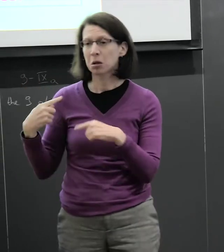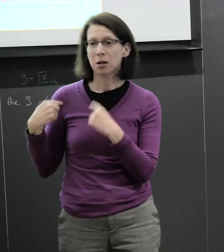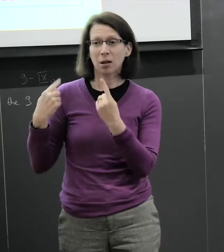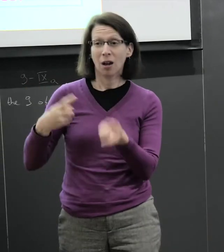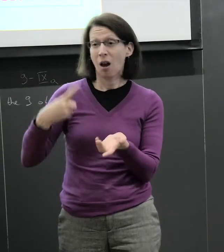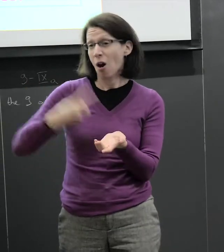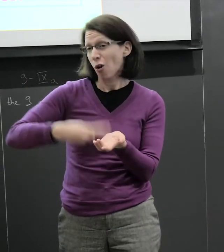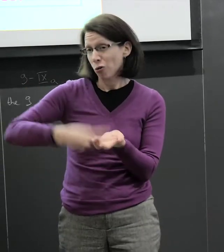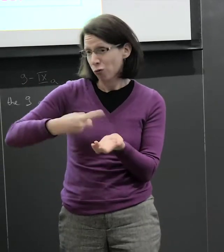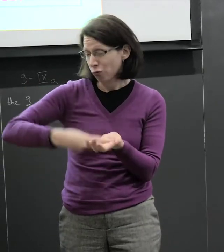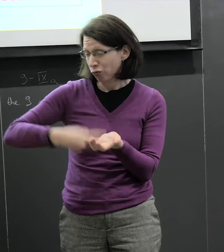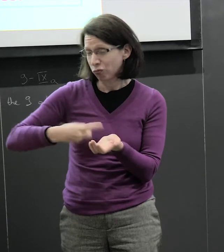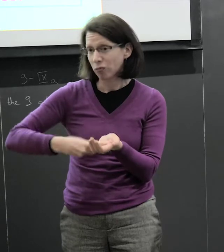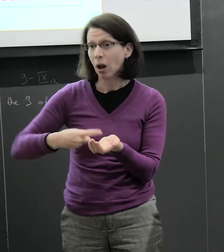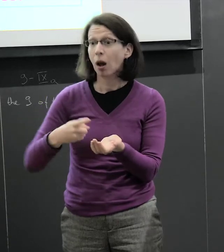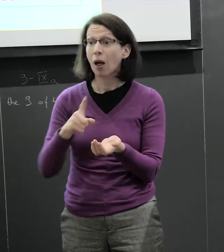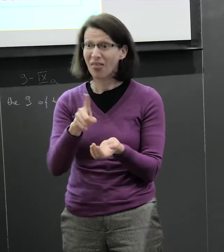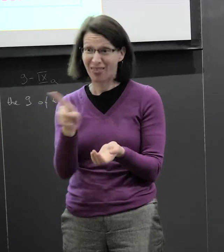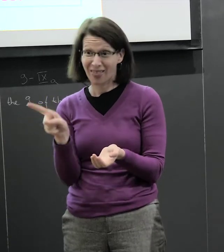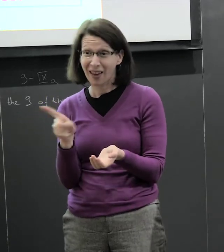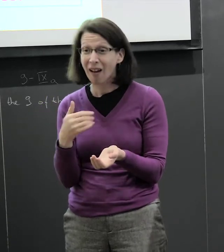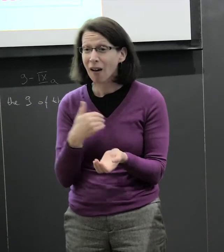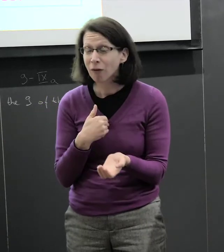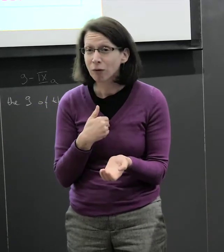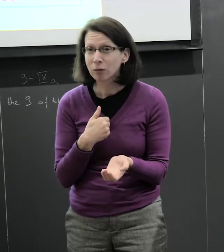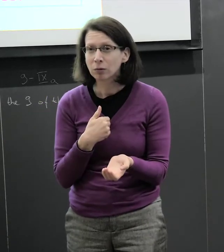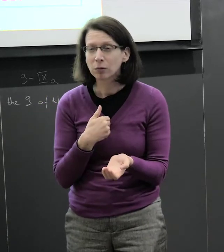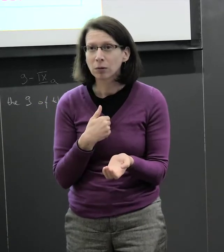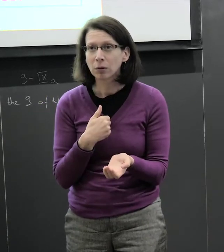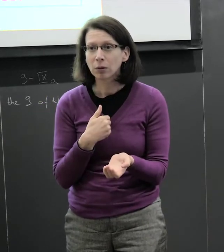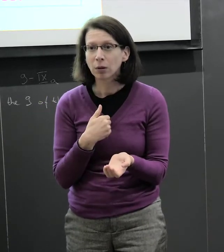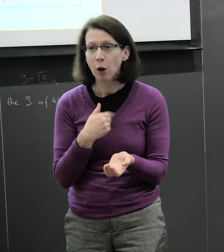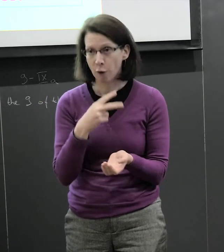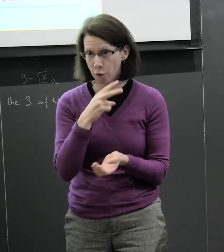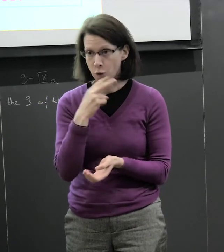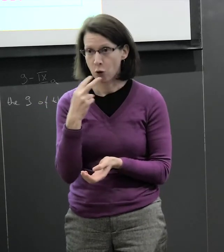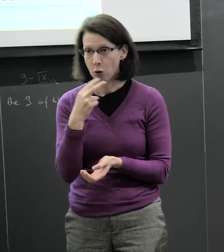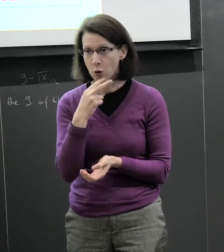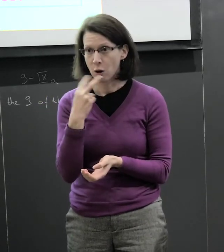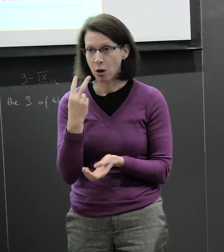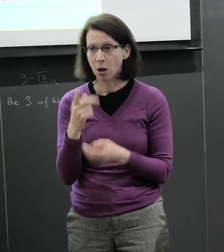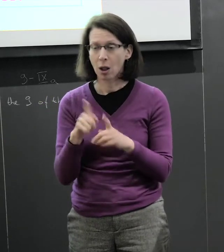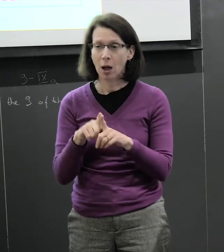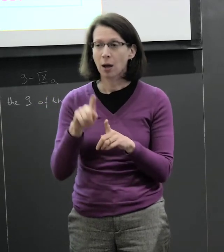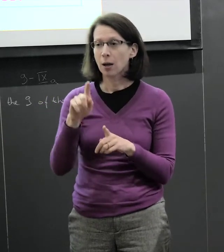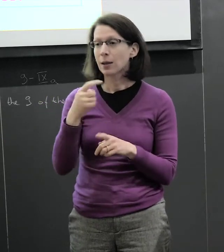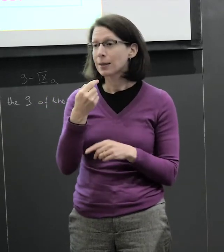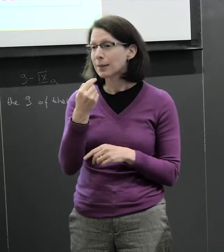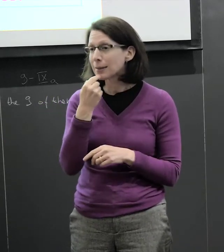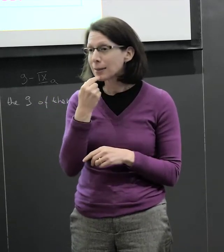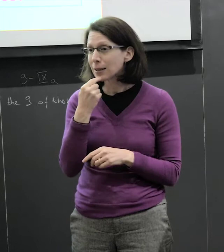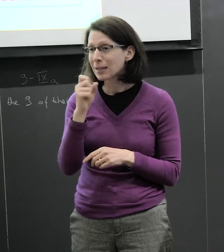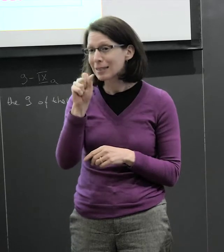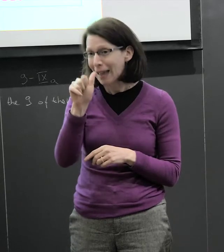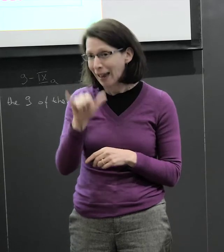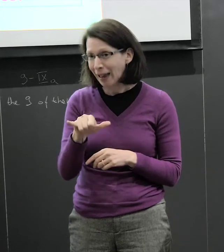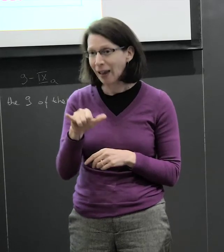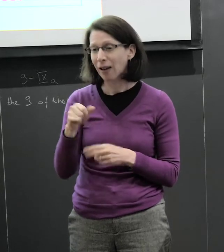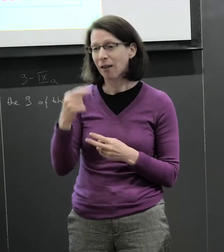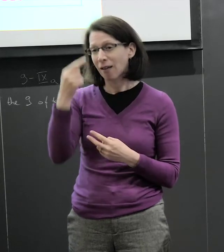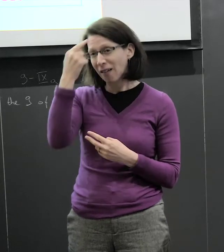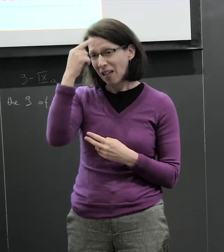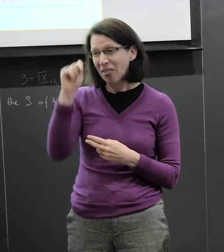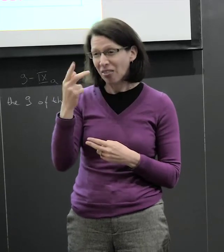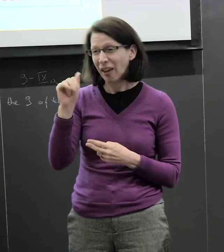argued to have verbs, things like say, think,